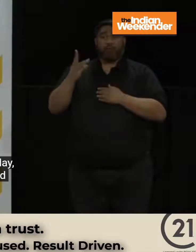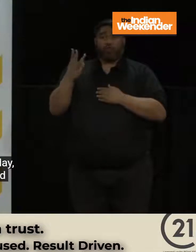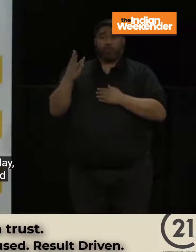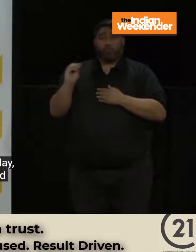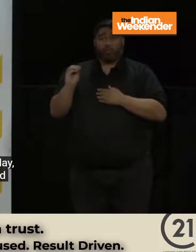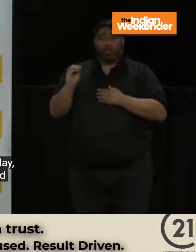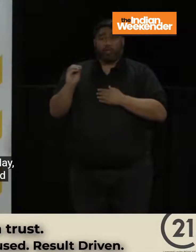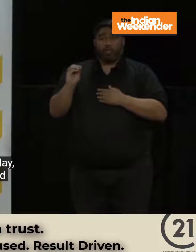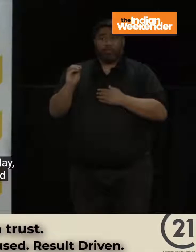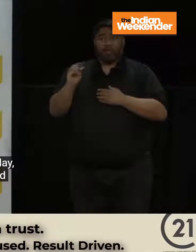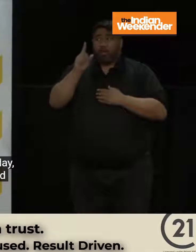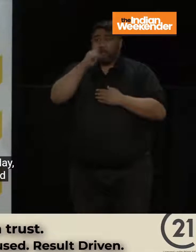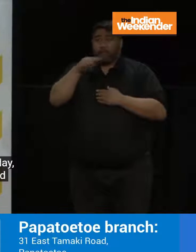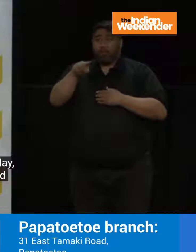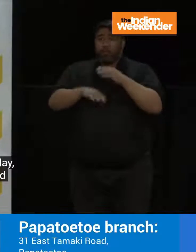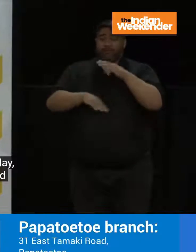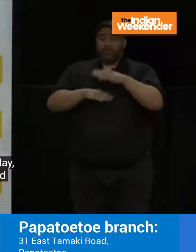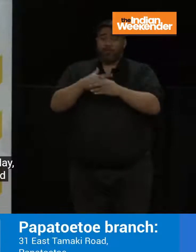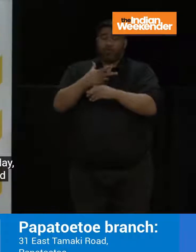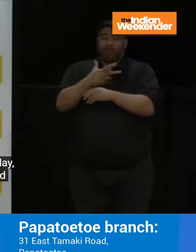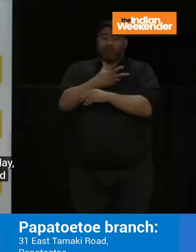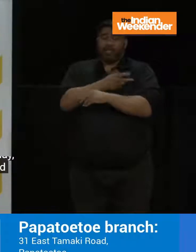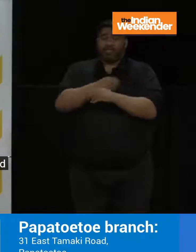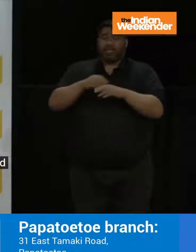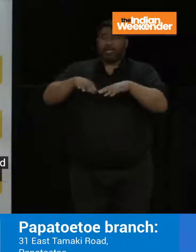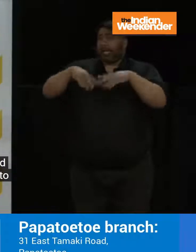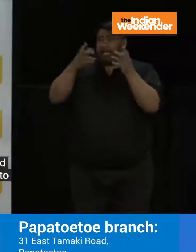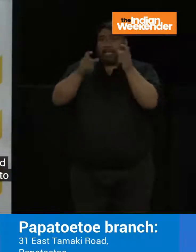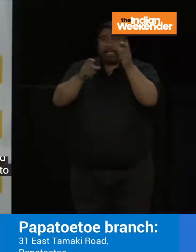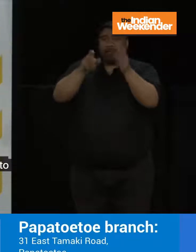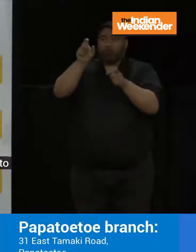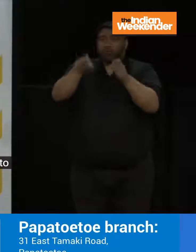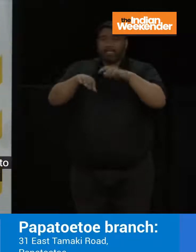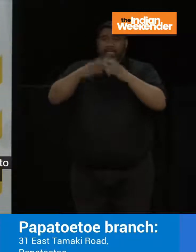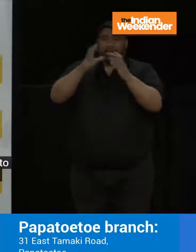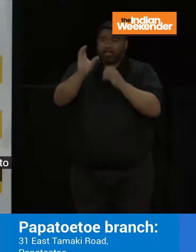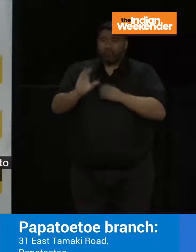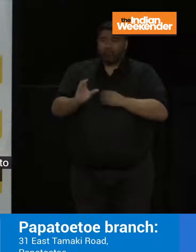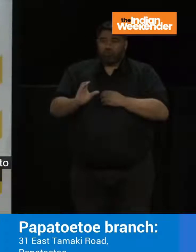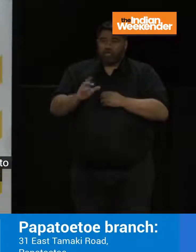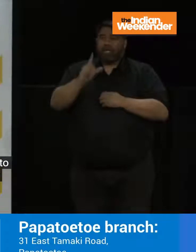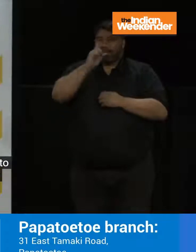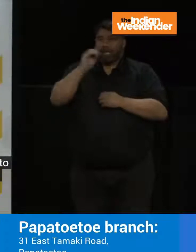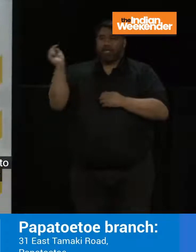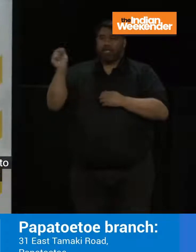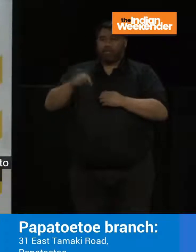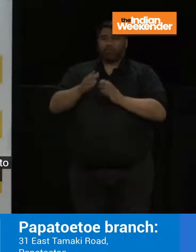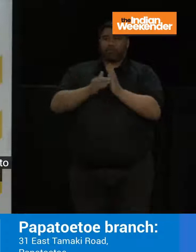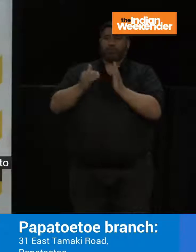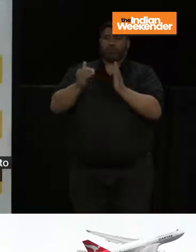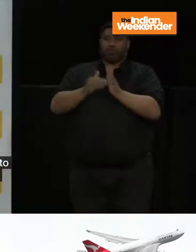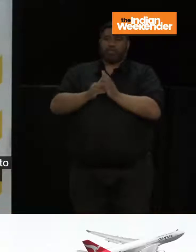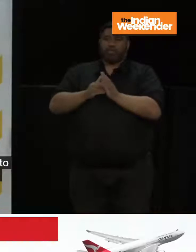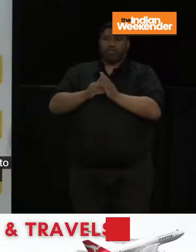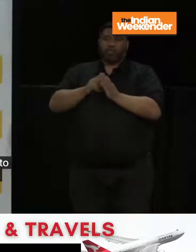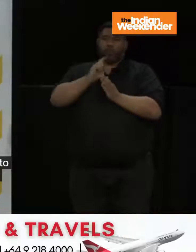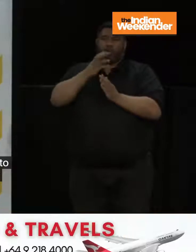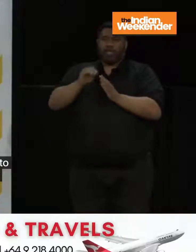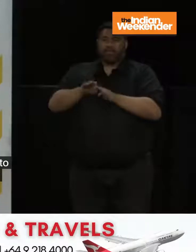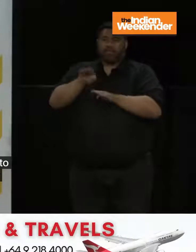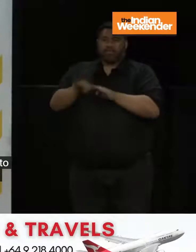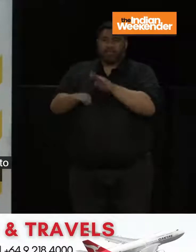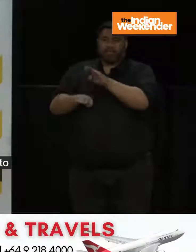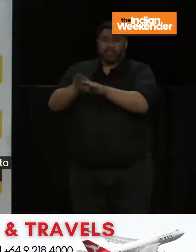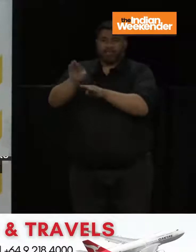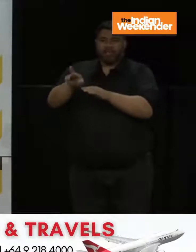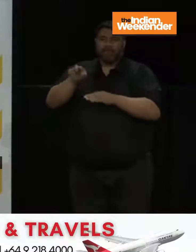travellers will be able to travel here, and this reopening step will happen in a staged way. Closing our border was one of the first steps we